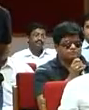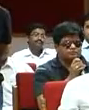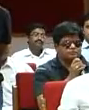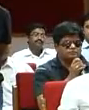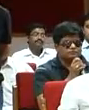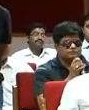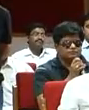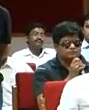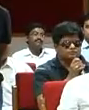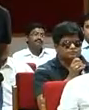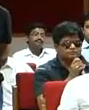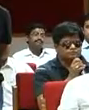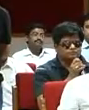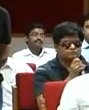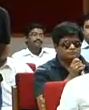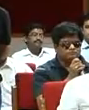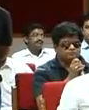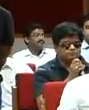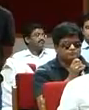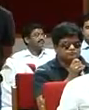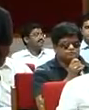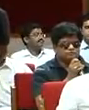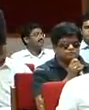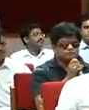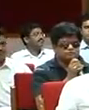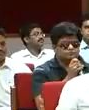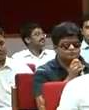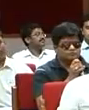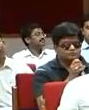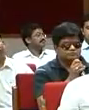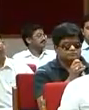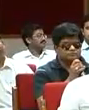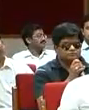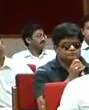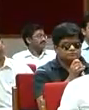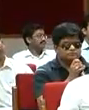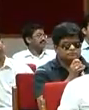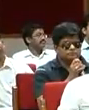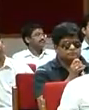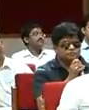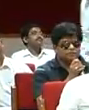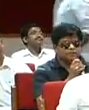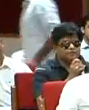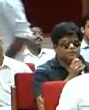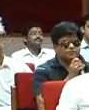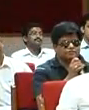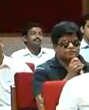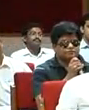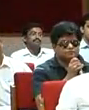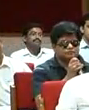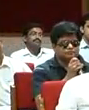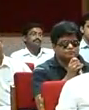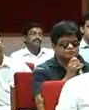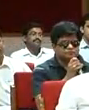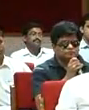those who have long-term physical, mental, intellectual or sensory impairments which in interaction